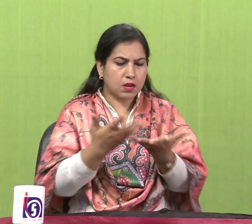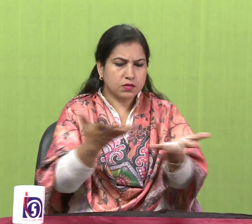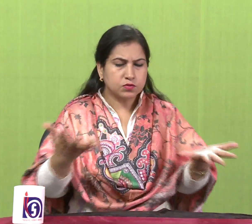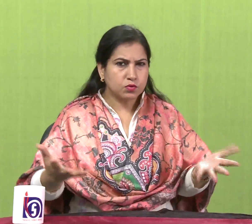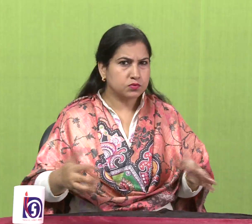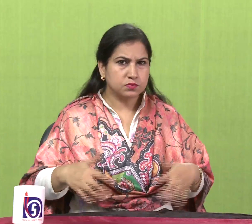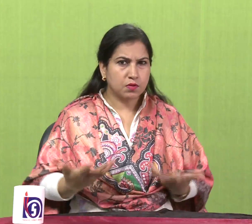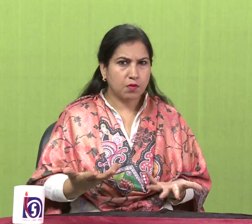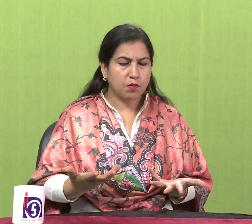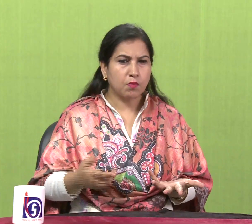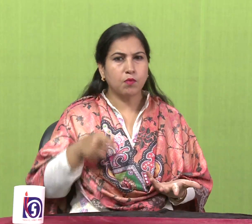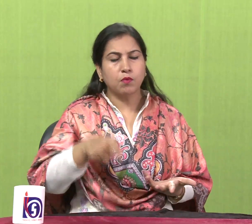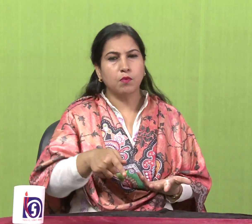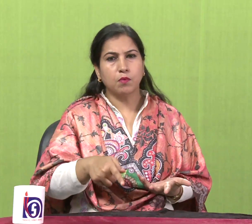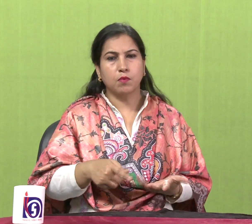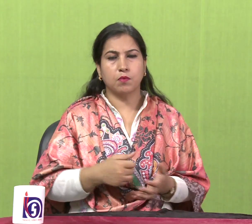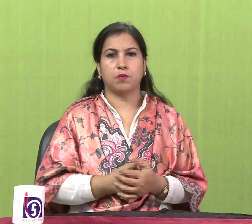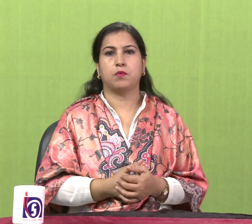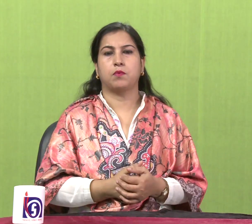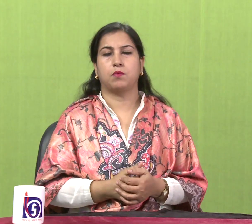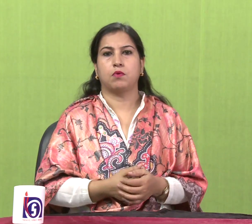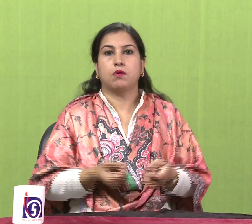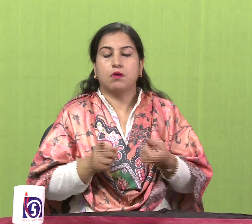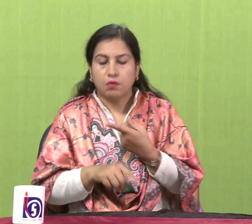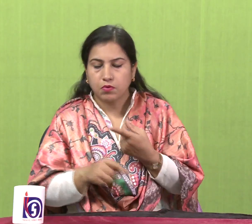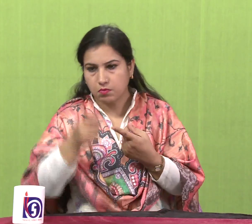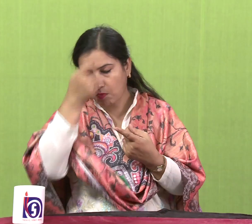order to deal with emergency situation